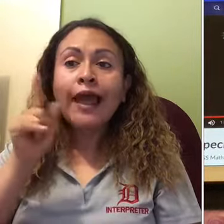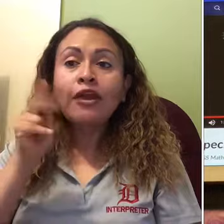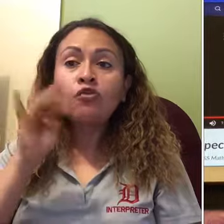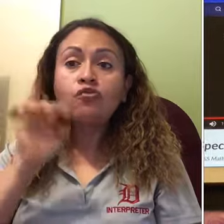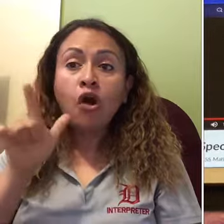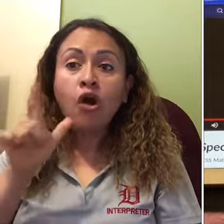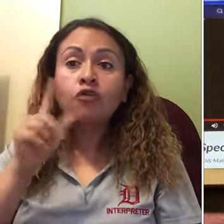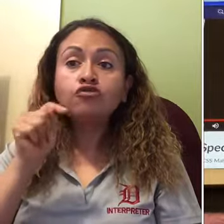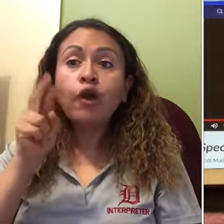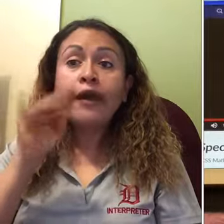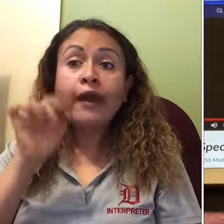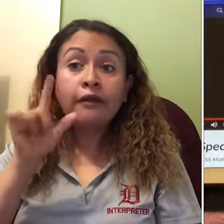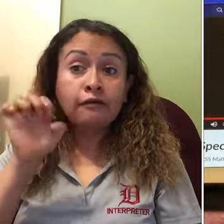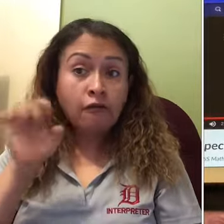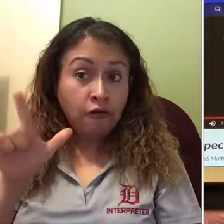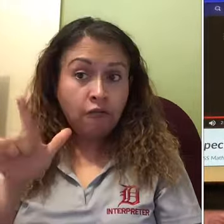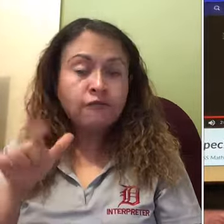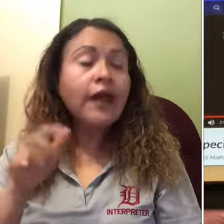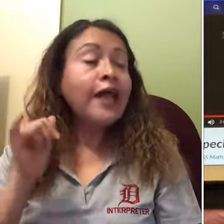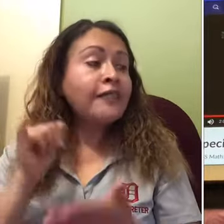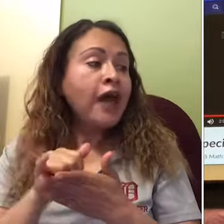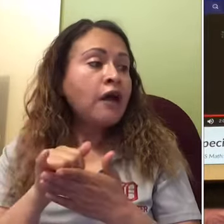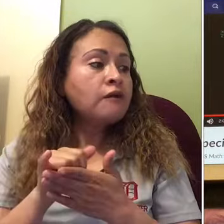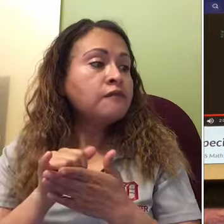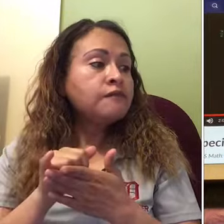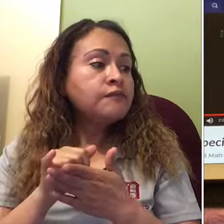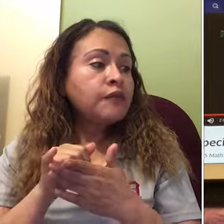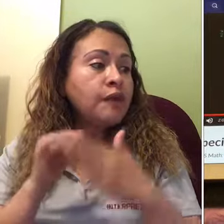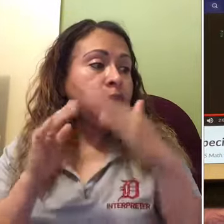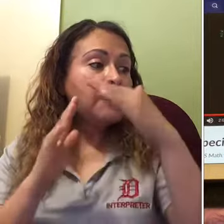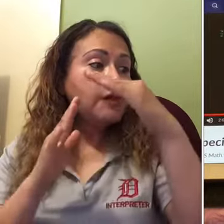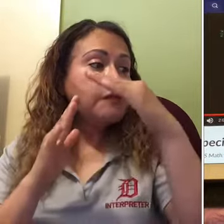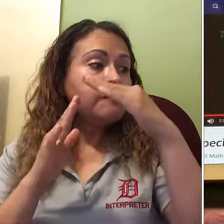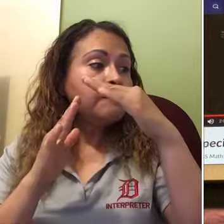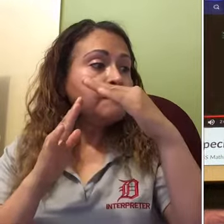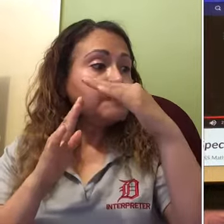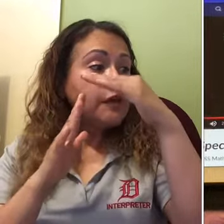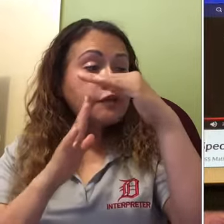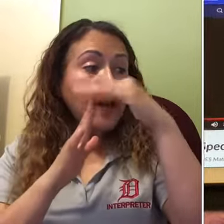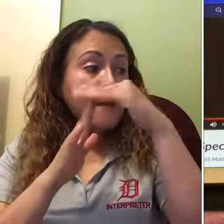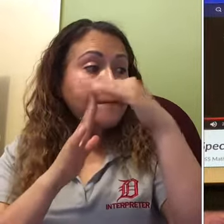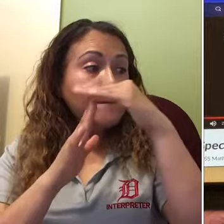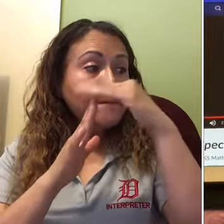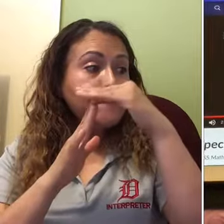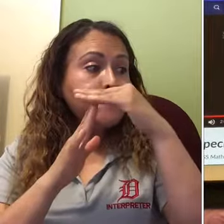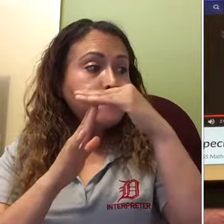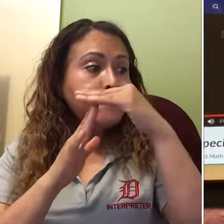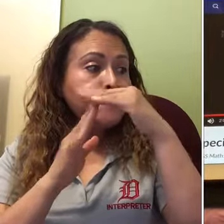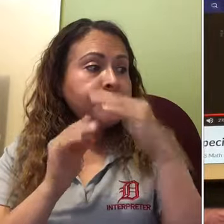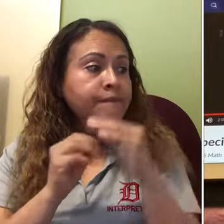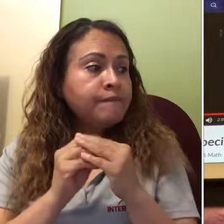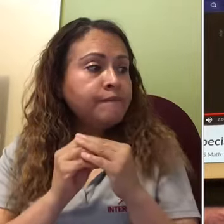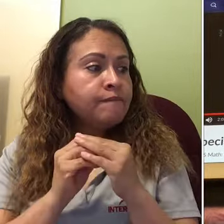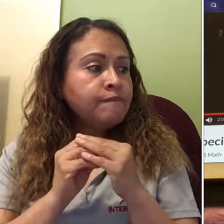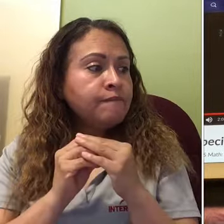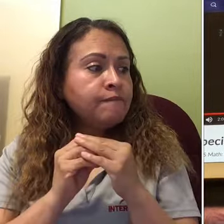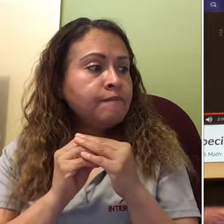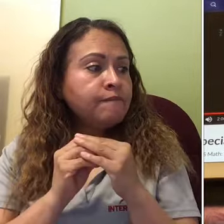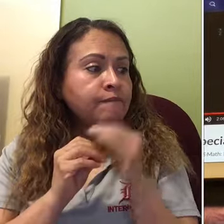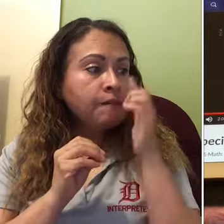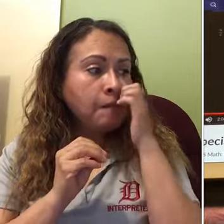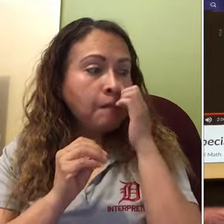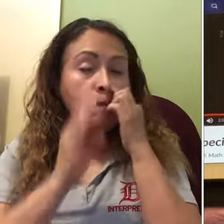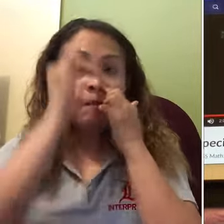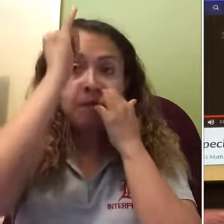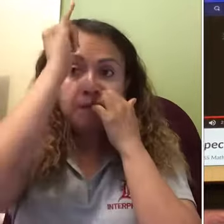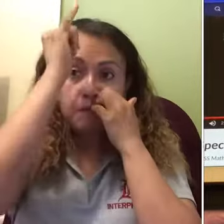degrees. Now what I'm going to do is I'm going to drop an altitude from this top point right over here. So I'm going to drop an altitude right down, and by